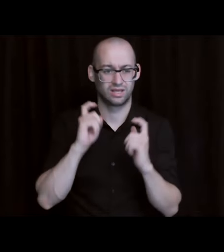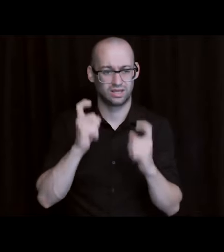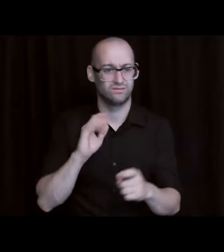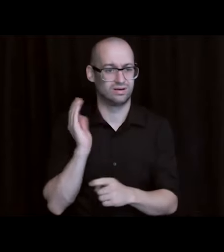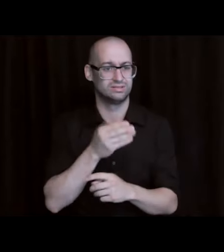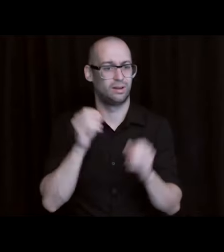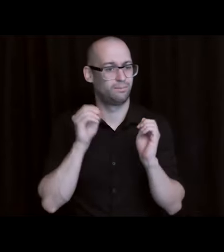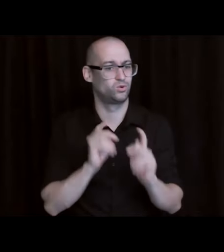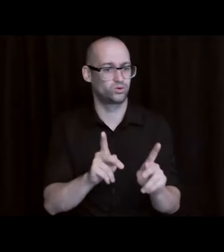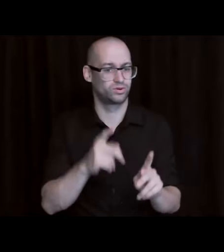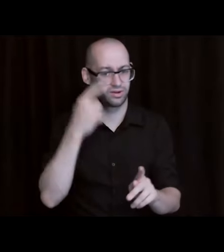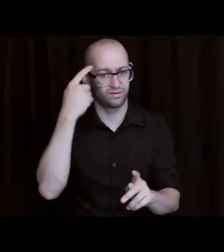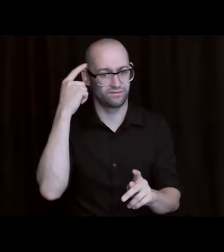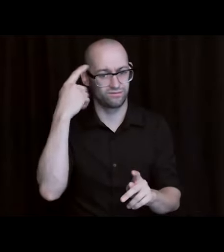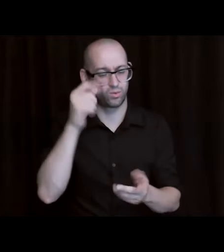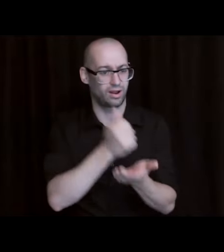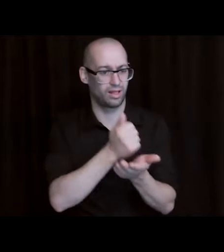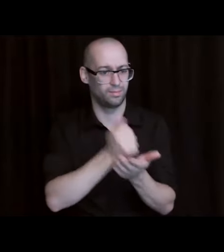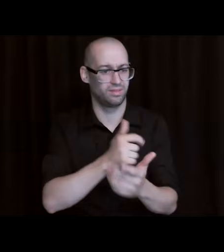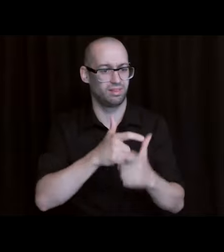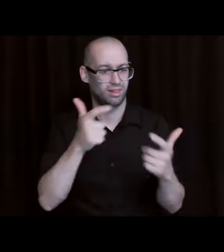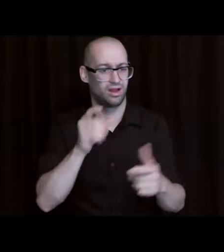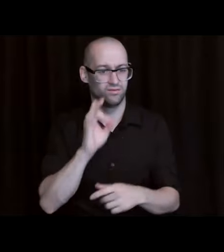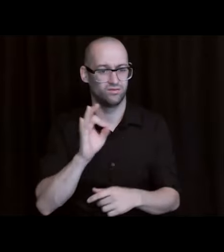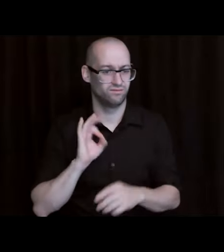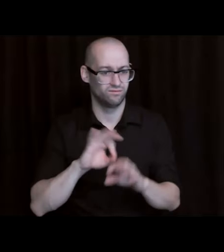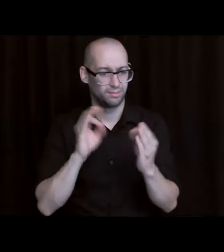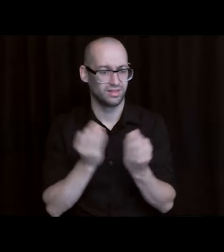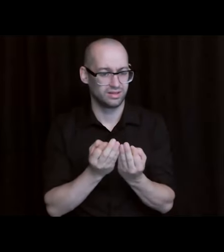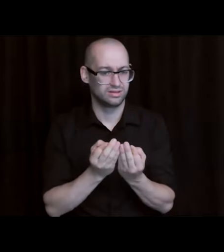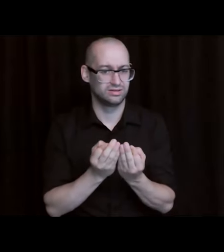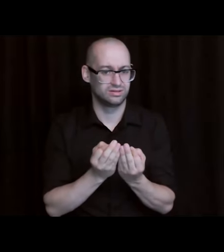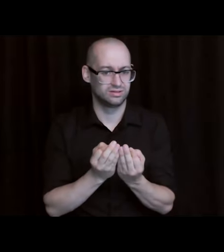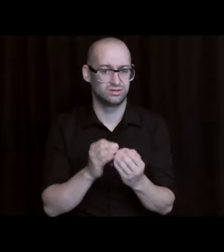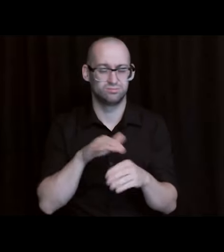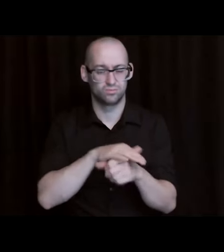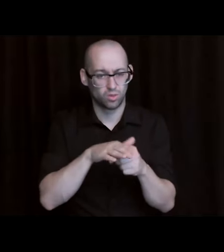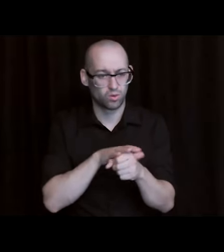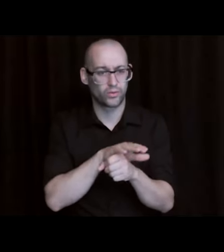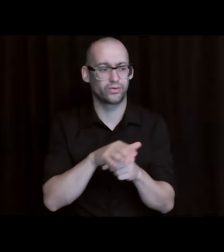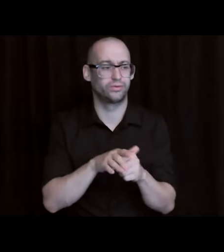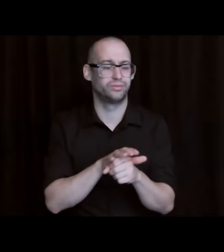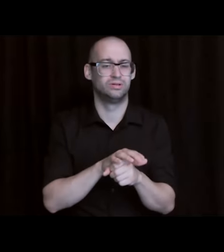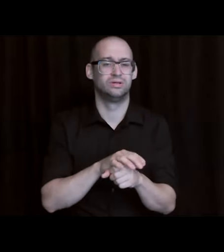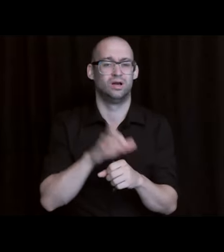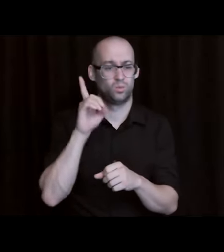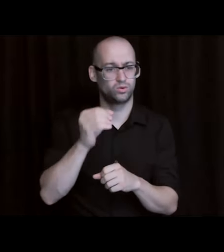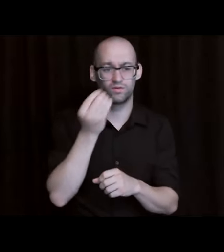opportunity to help a lot of our families, our local community. We do a food bank as